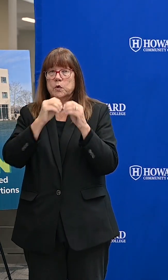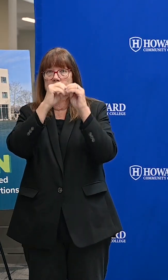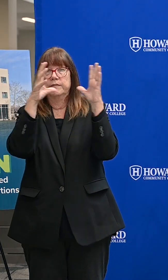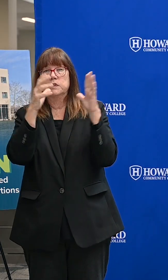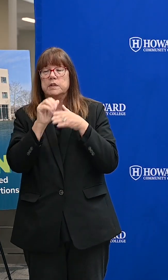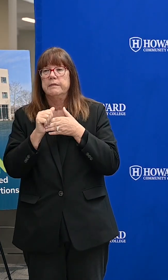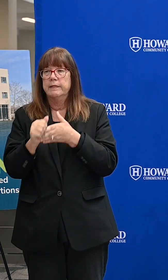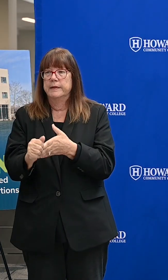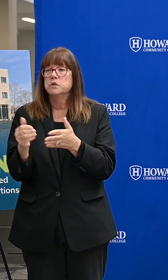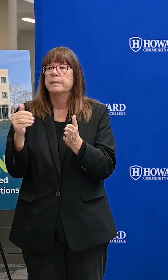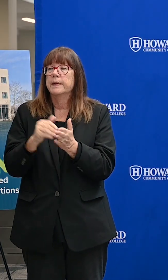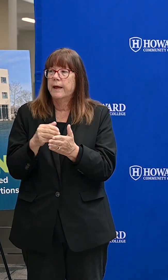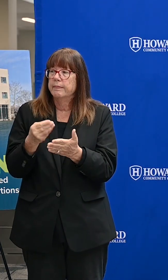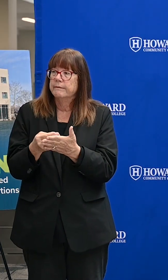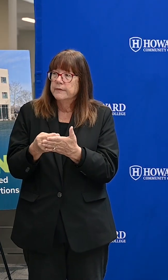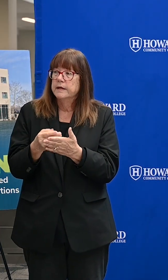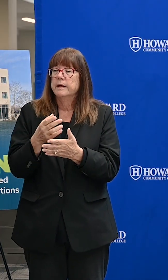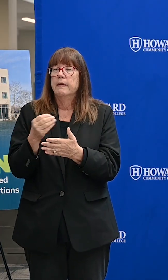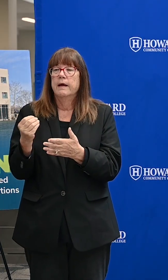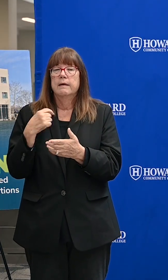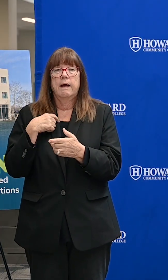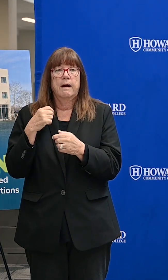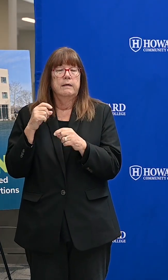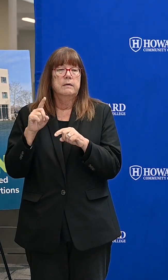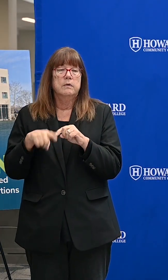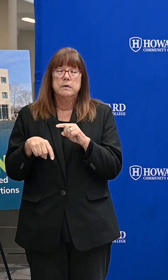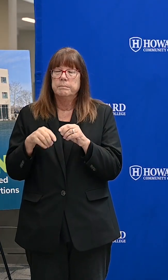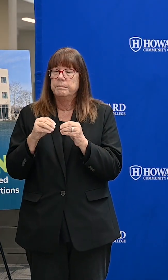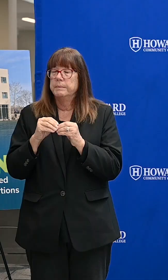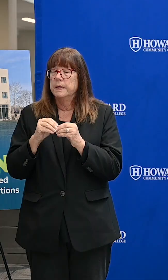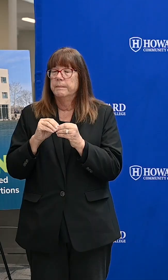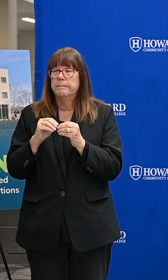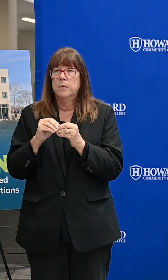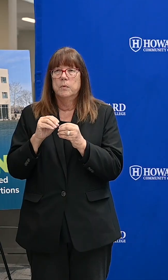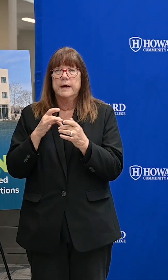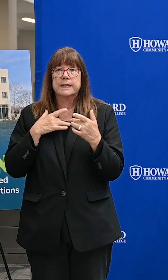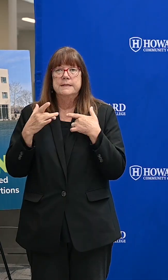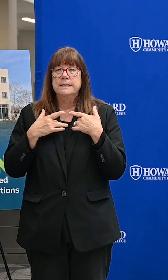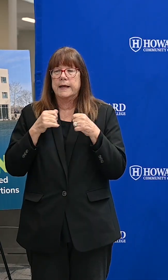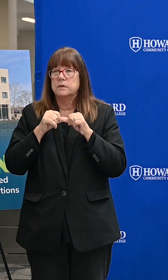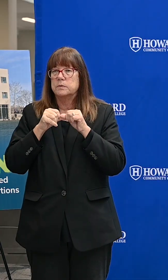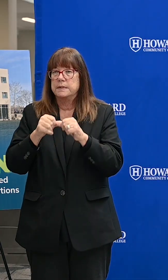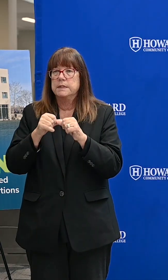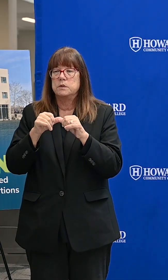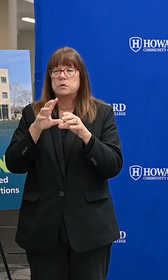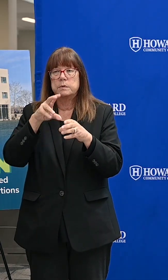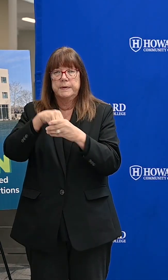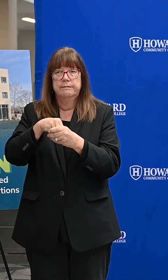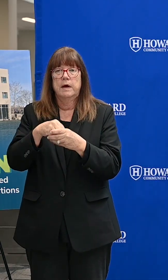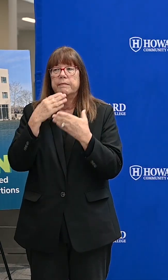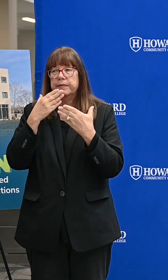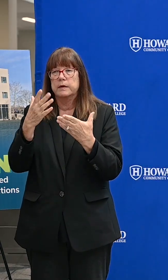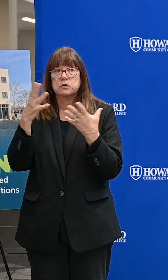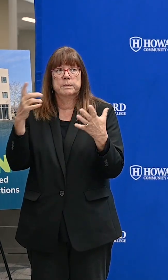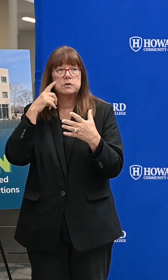leadership again, the funding, and I couldn't be more excited to continue to stay involved. Thank you so much for your time.